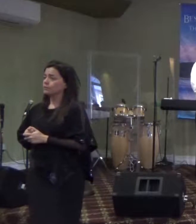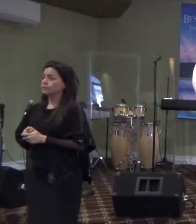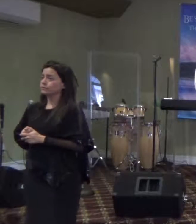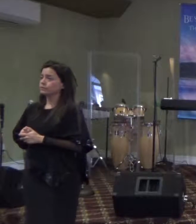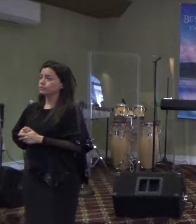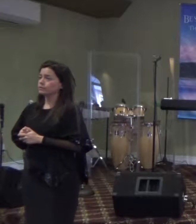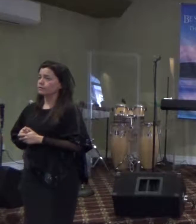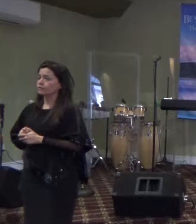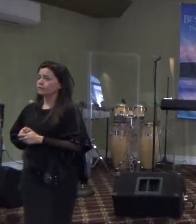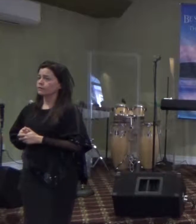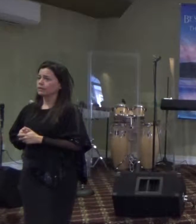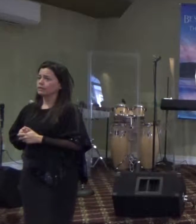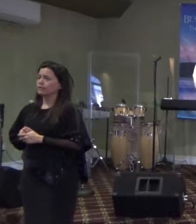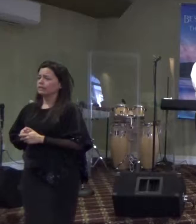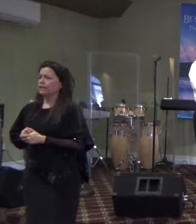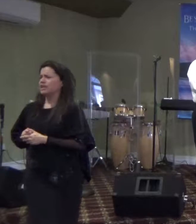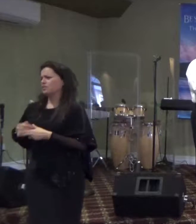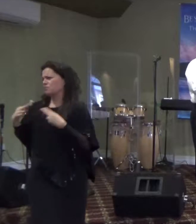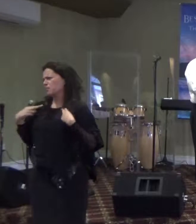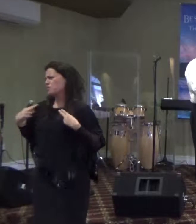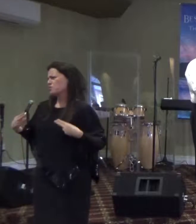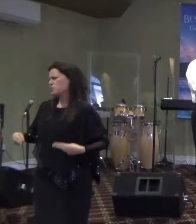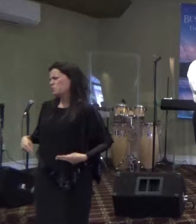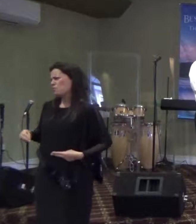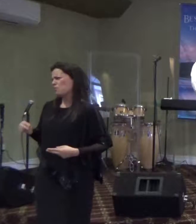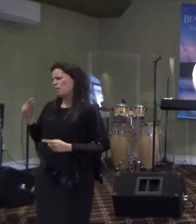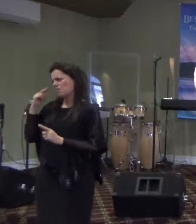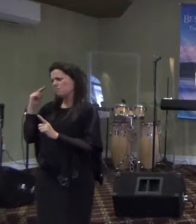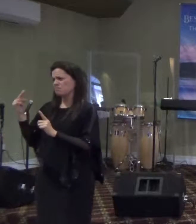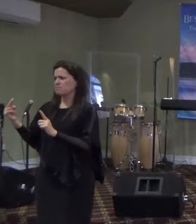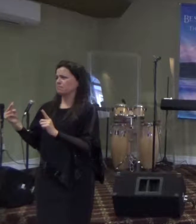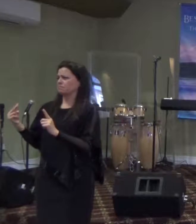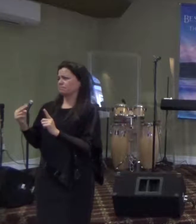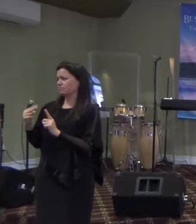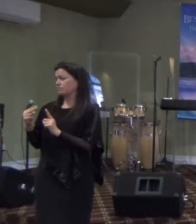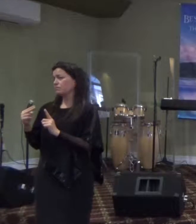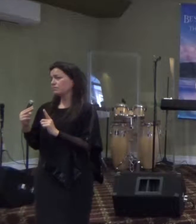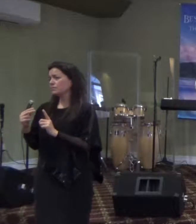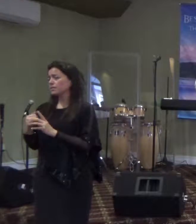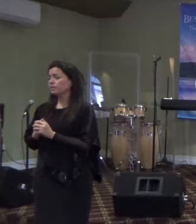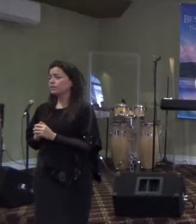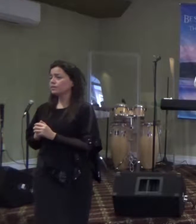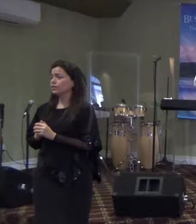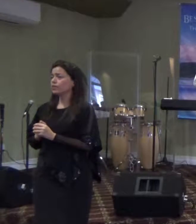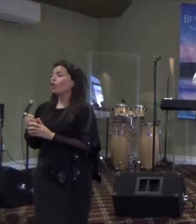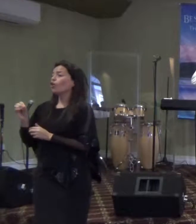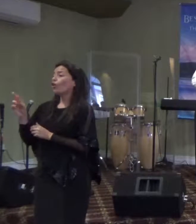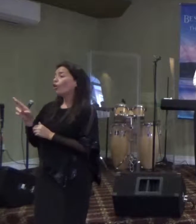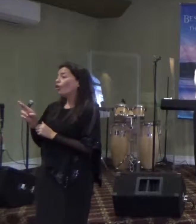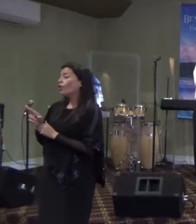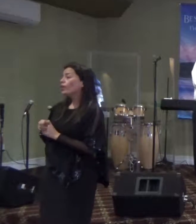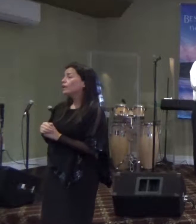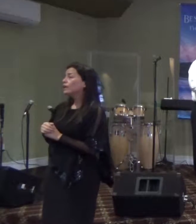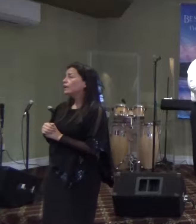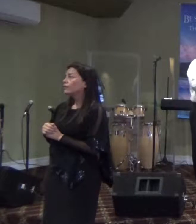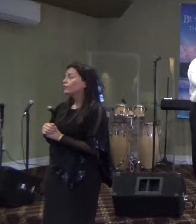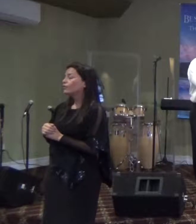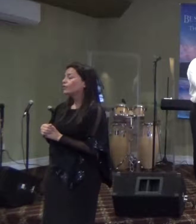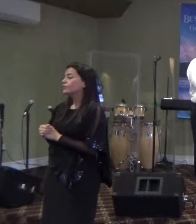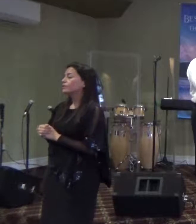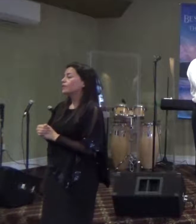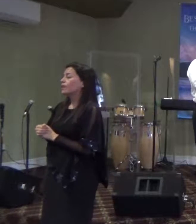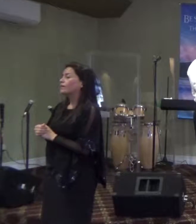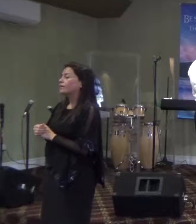perspectiva terrenal o humana, From an earthly perspective or human one, o desde la perspectiva de lo eterno. or from